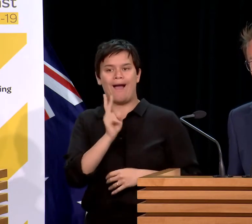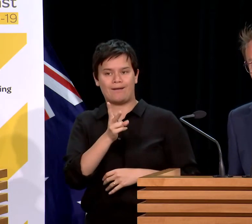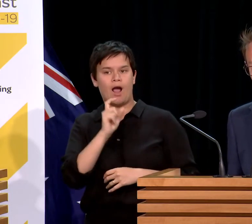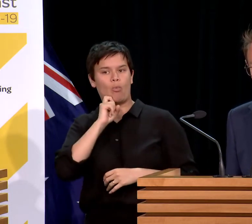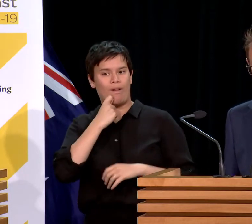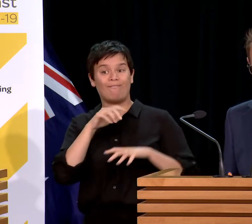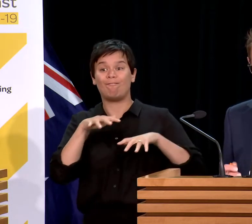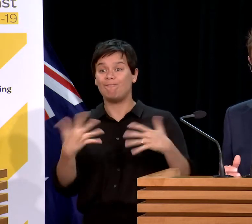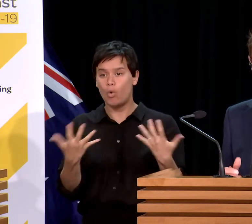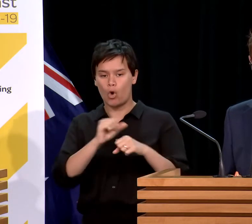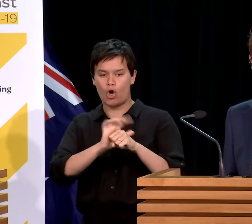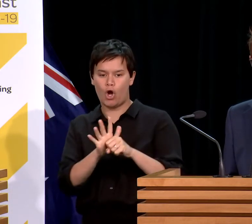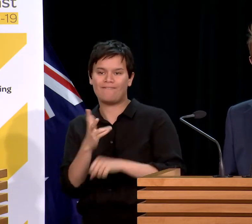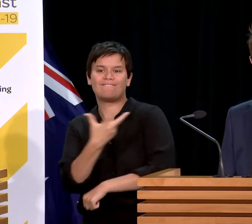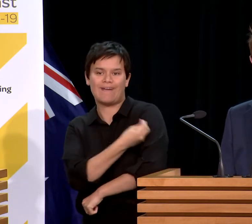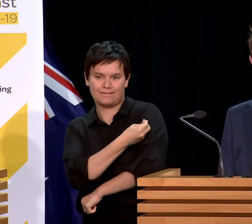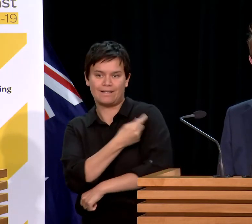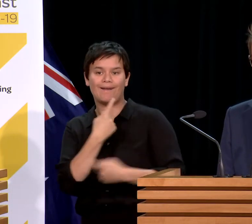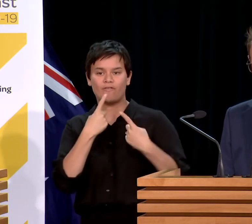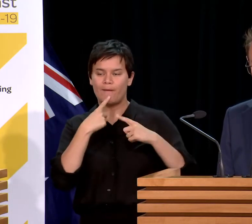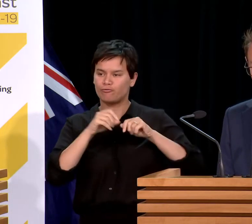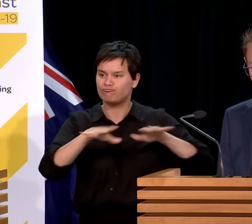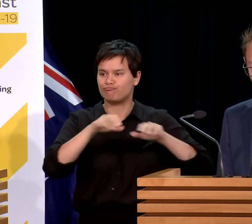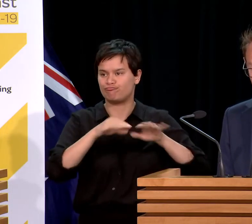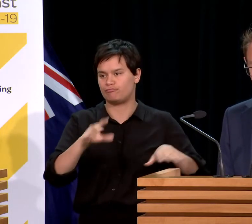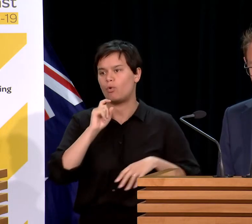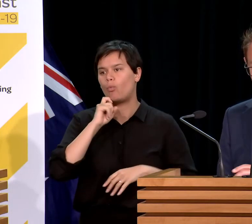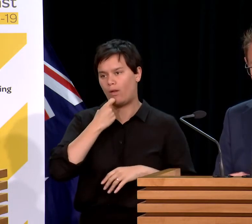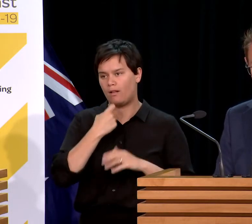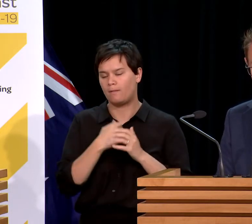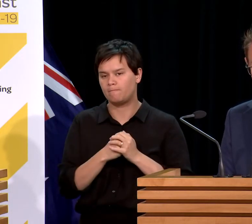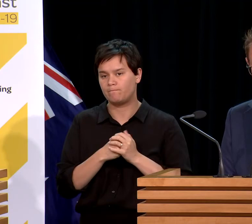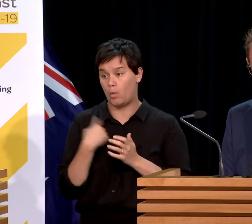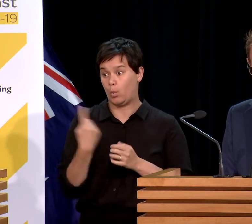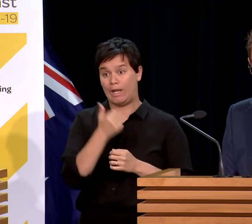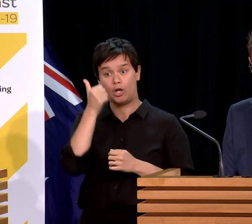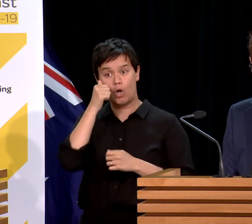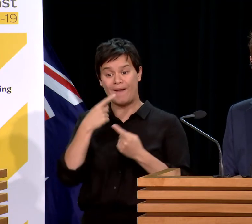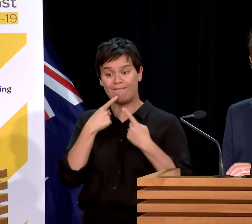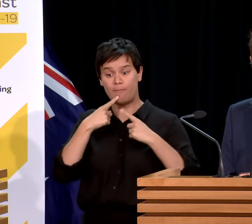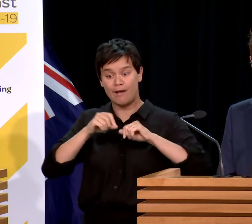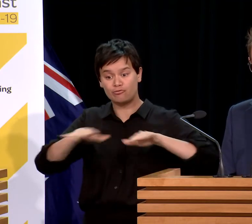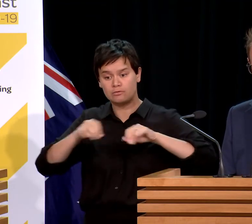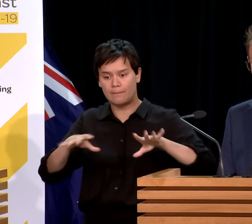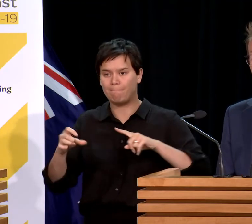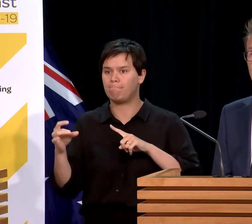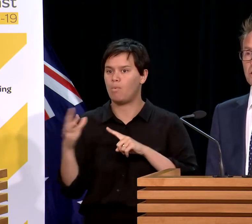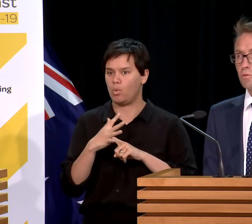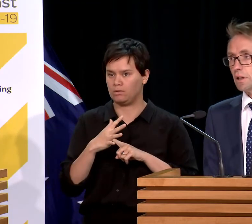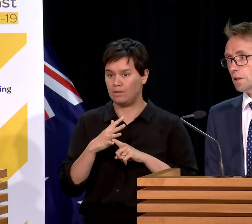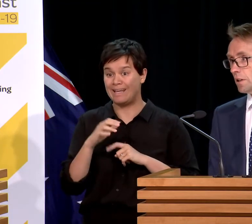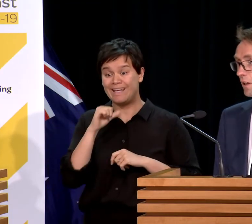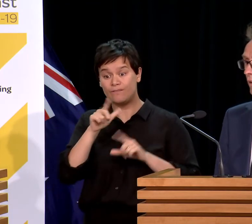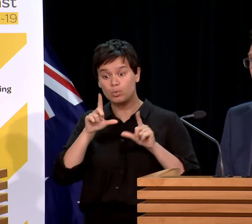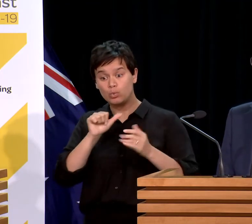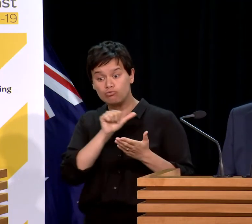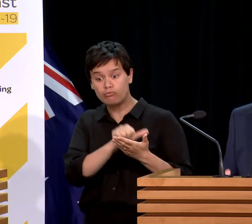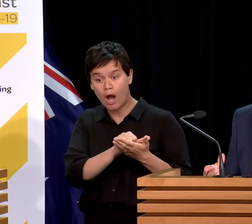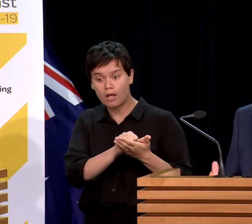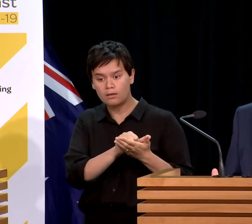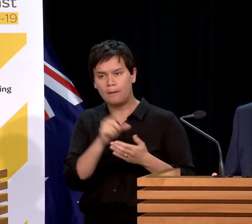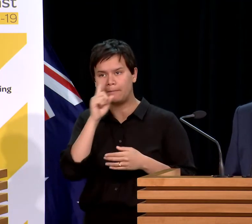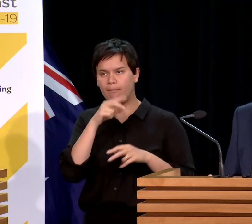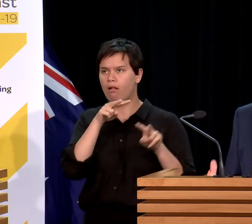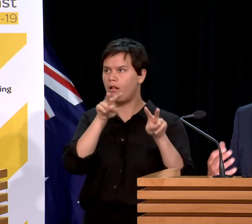they trust is critical to ensuring strong uptake of vaccine. And making sure this information is readily available